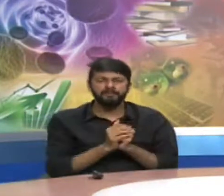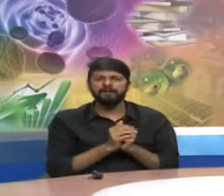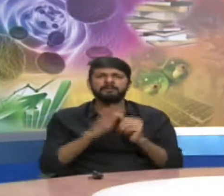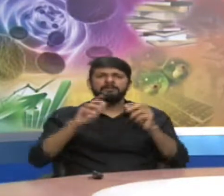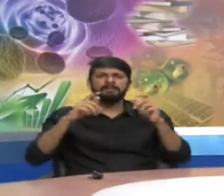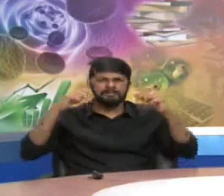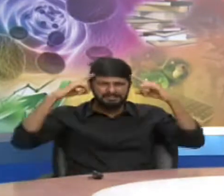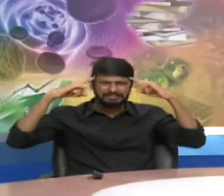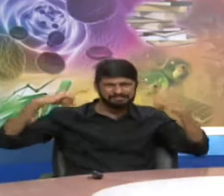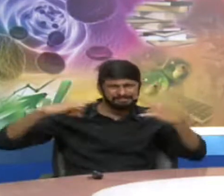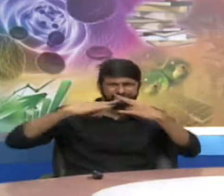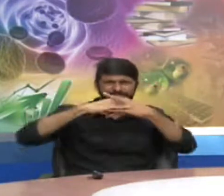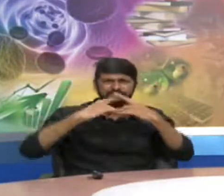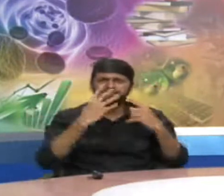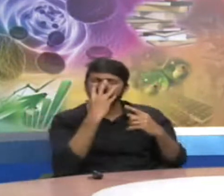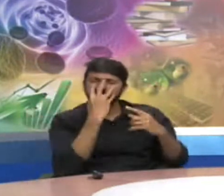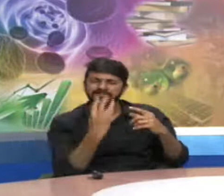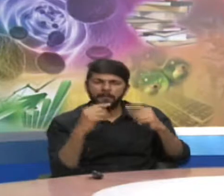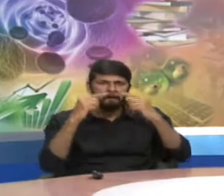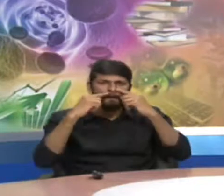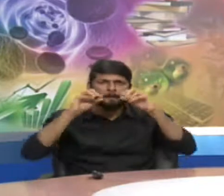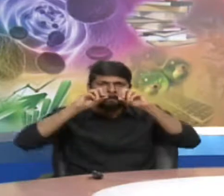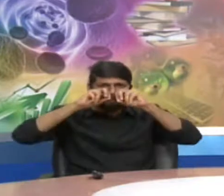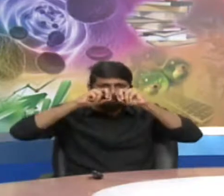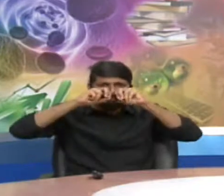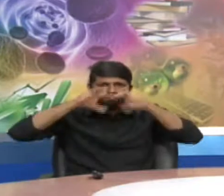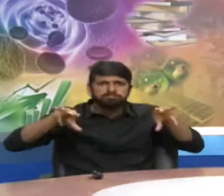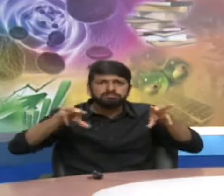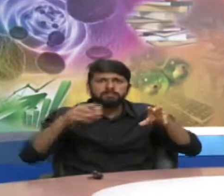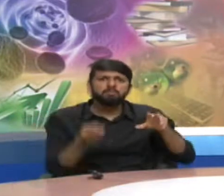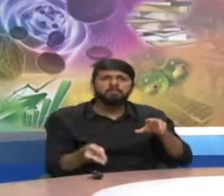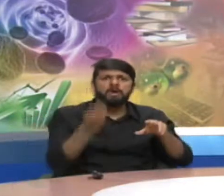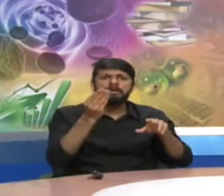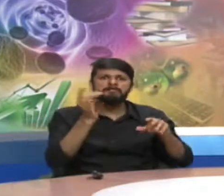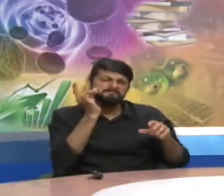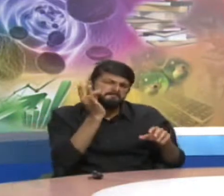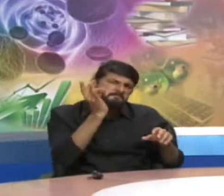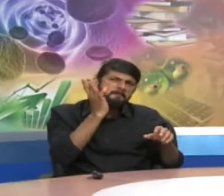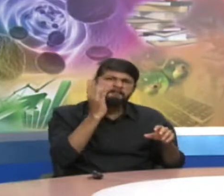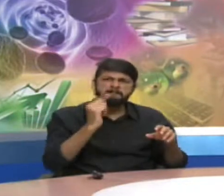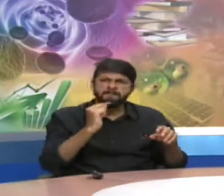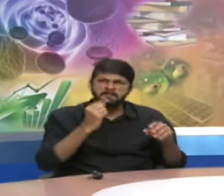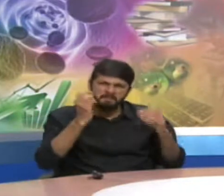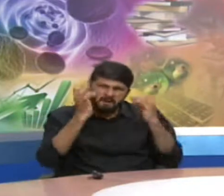Both the bulls are strongly fighting against each other.